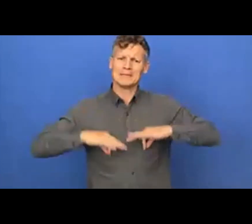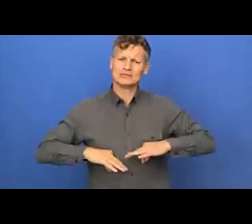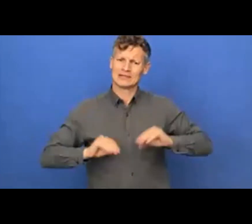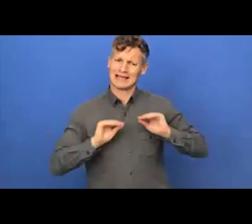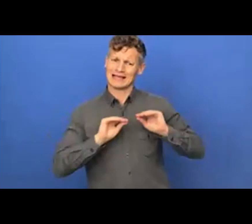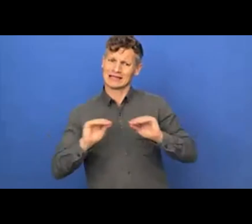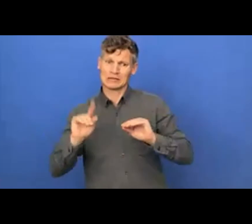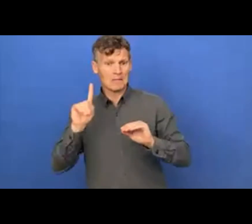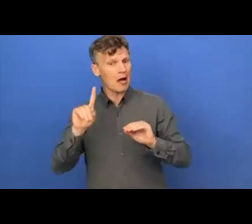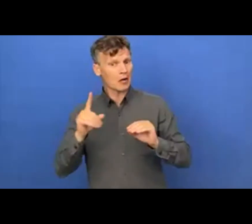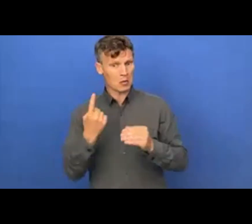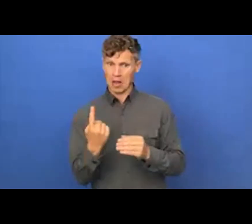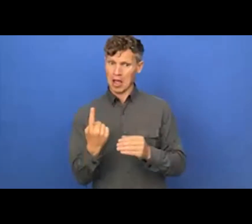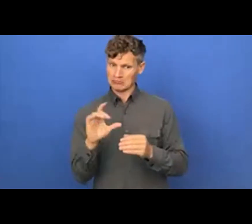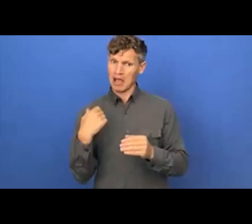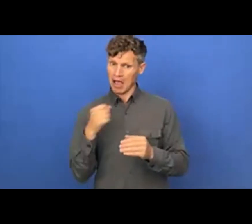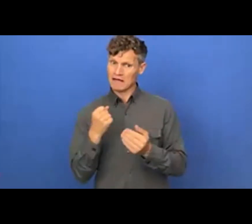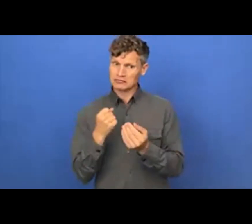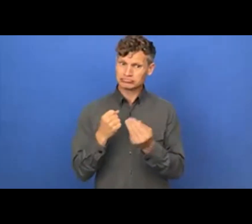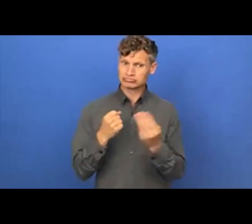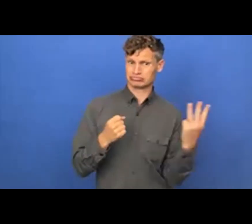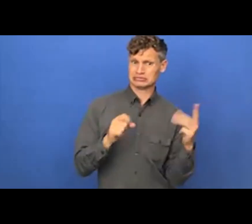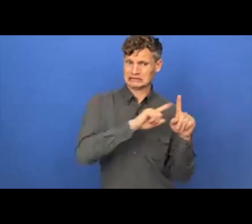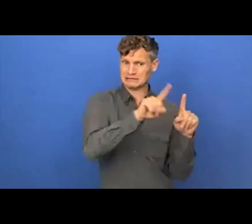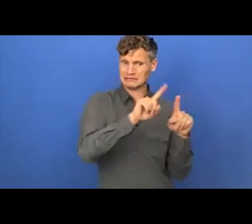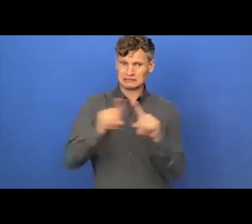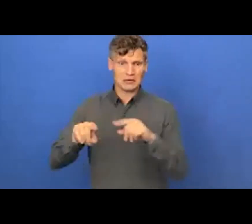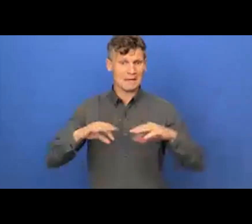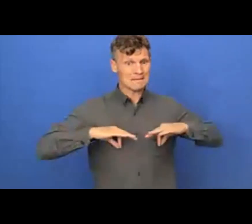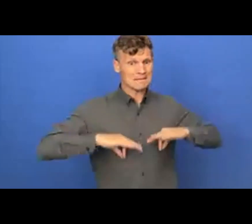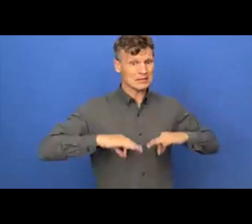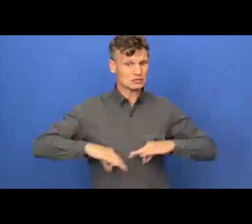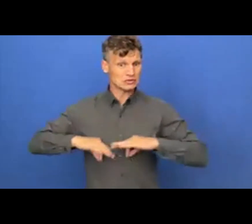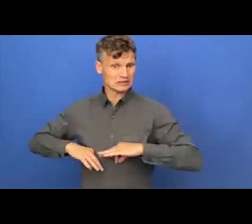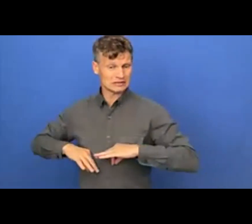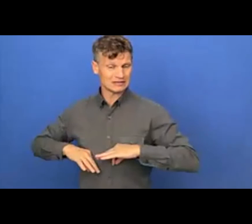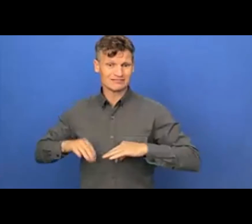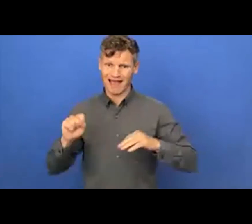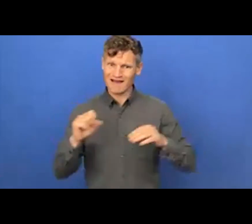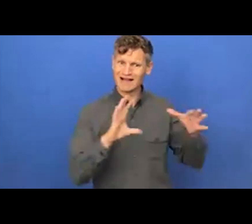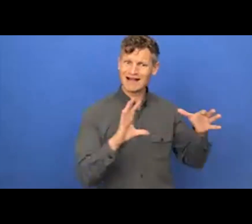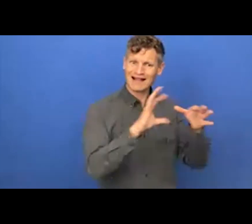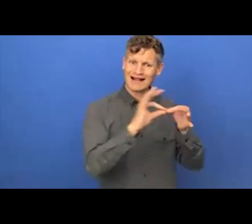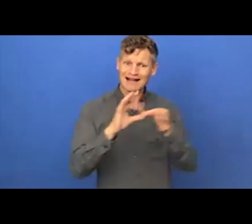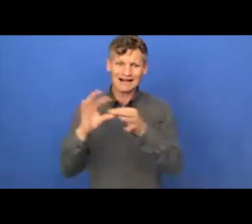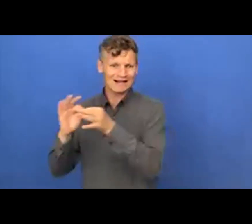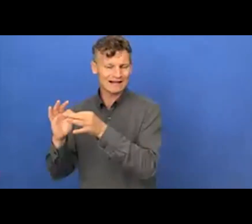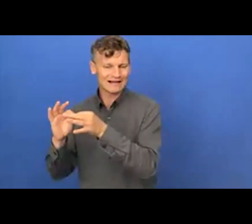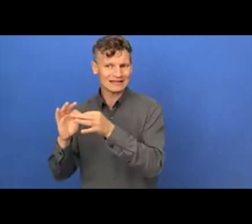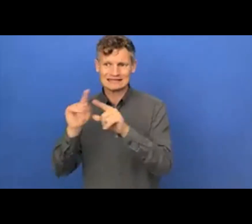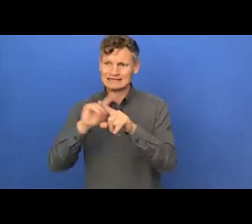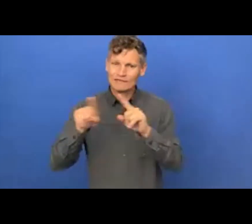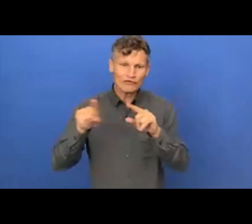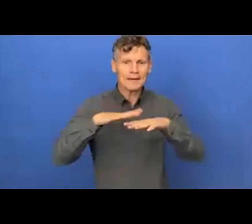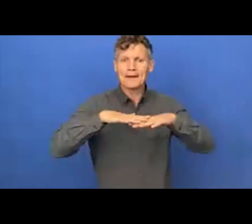they create this link, a network with all the different working networks